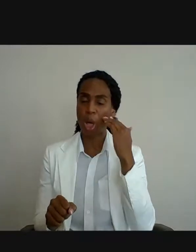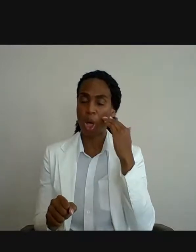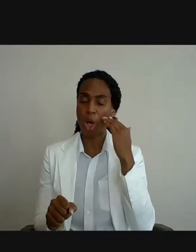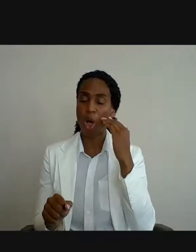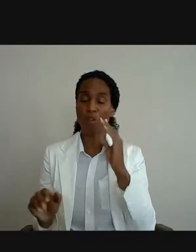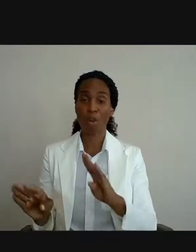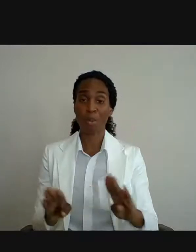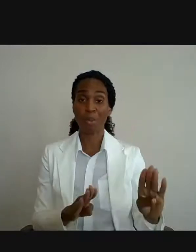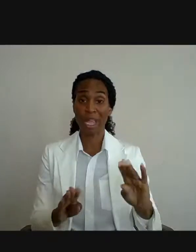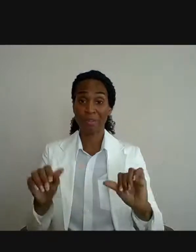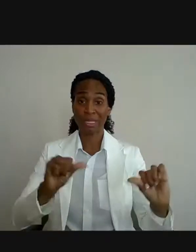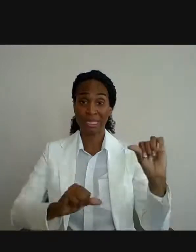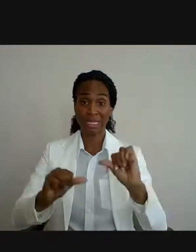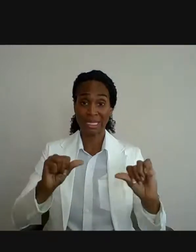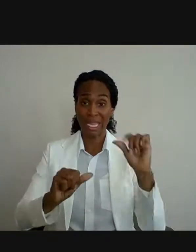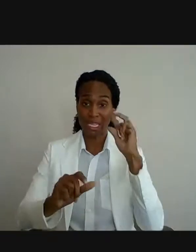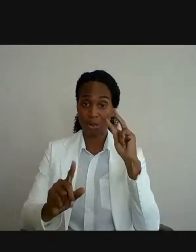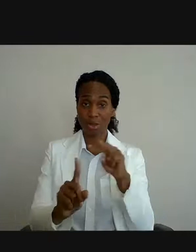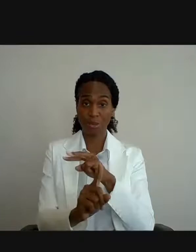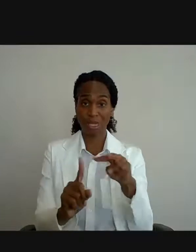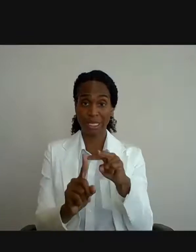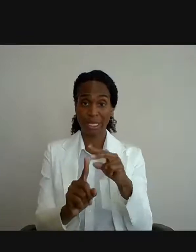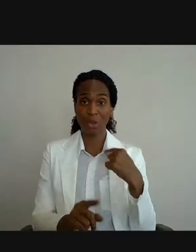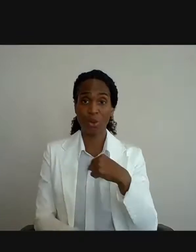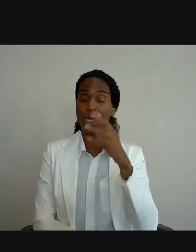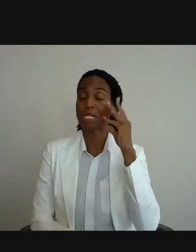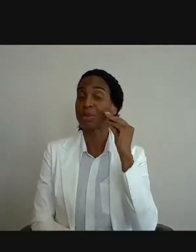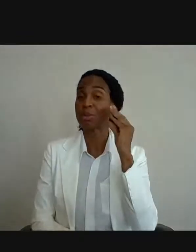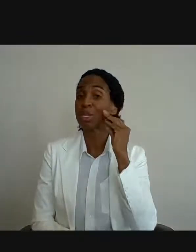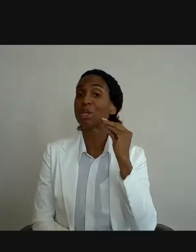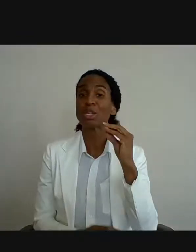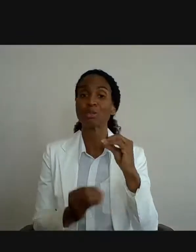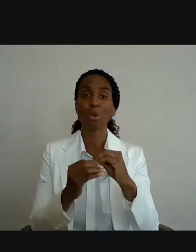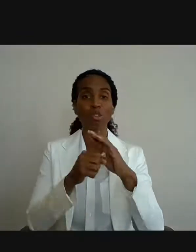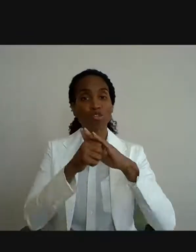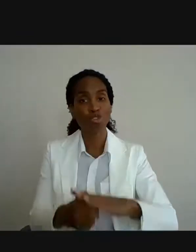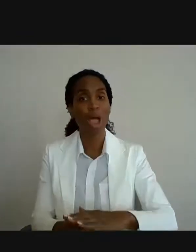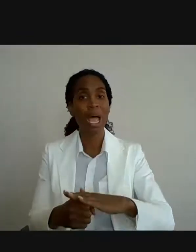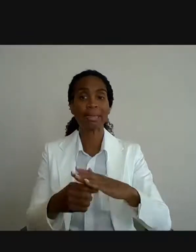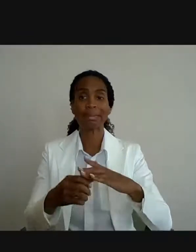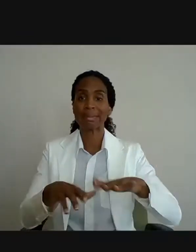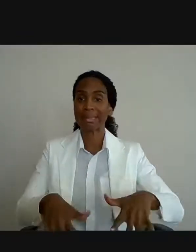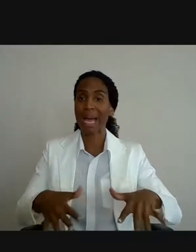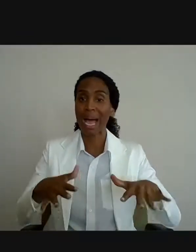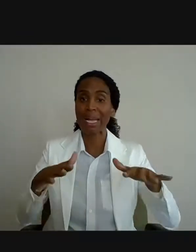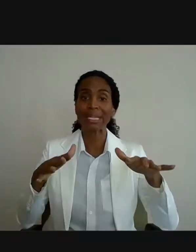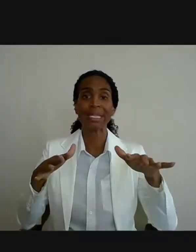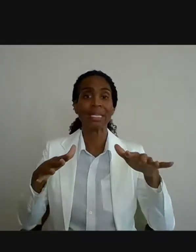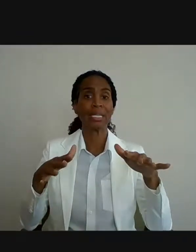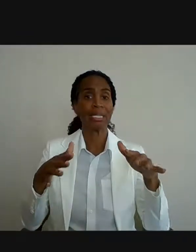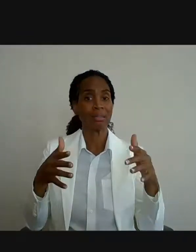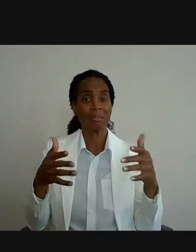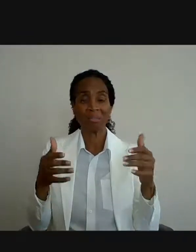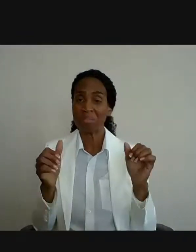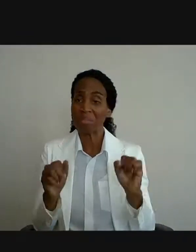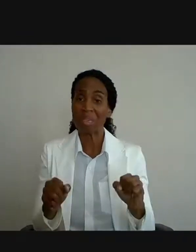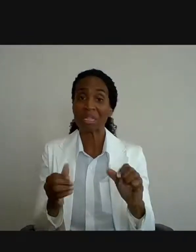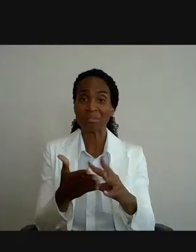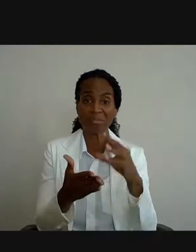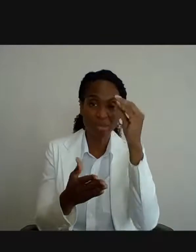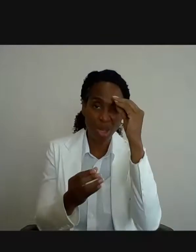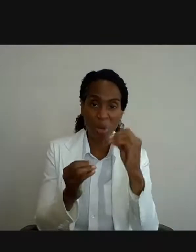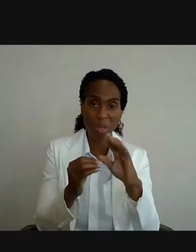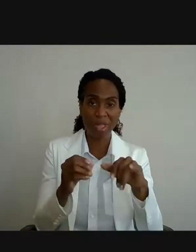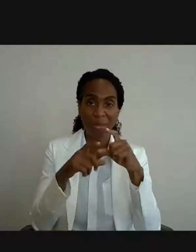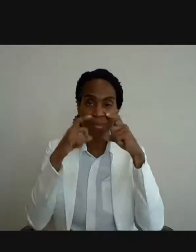science standpoint. Are we experiencing any additional stress, anxiety, the ability to learn with